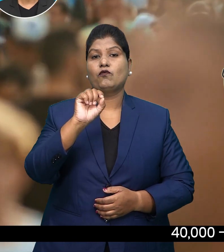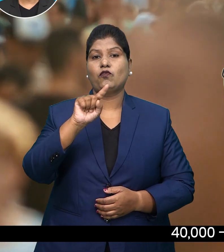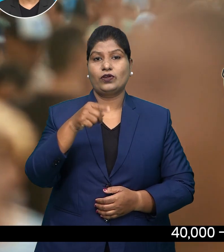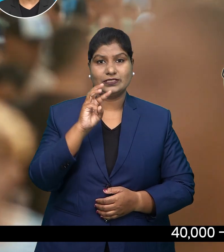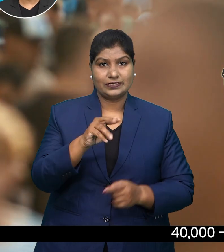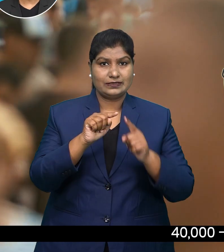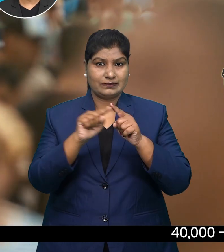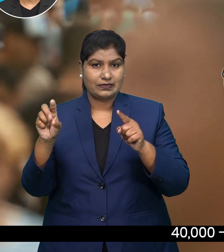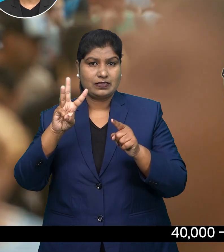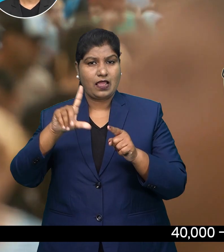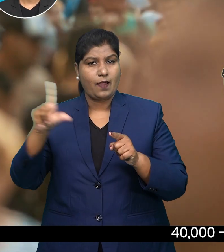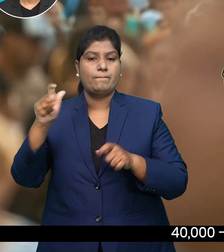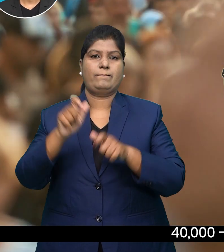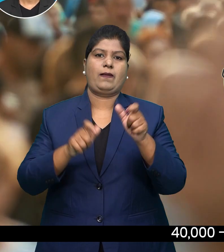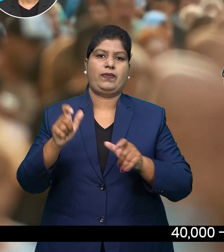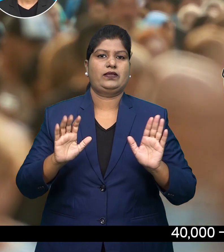40,000 to 3 lakh people.